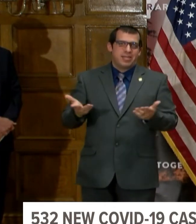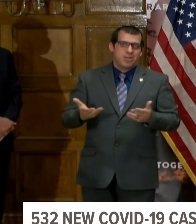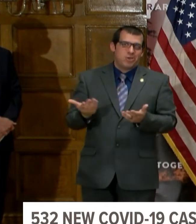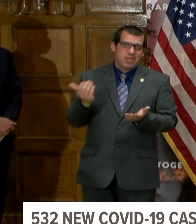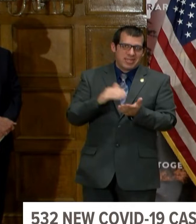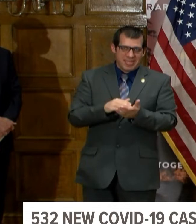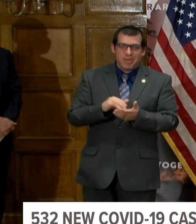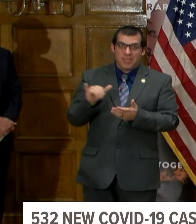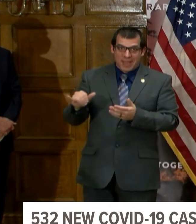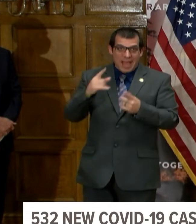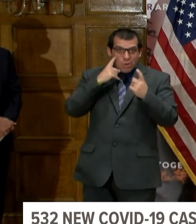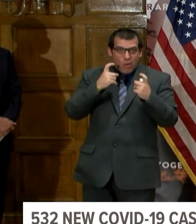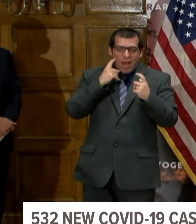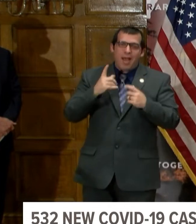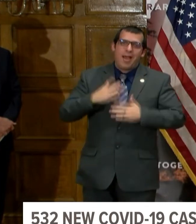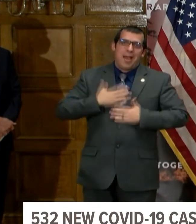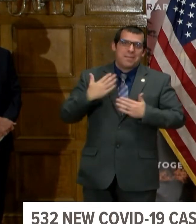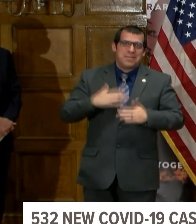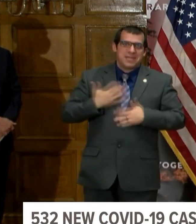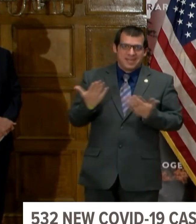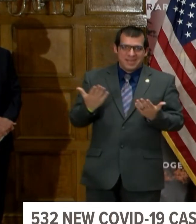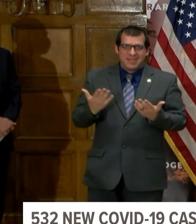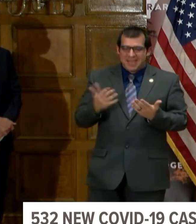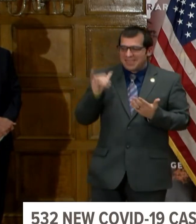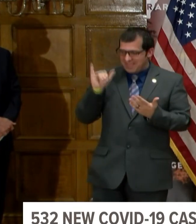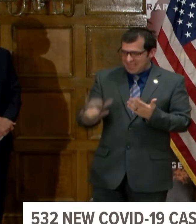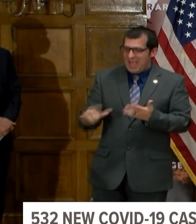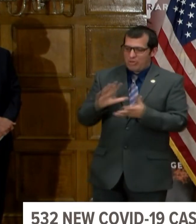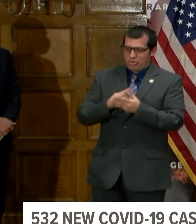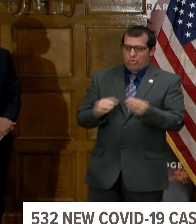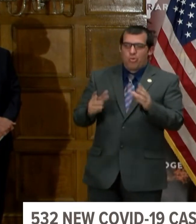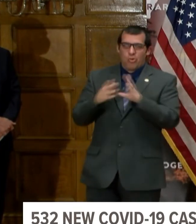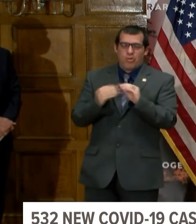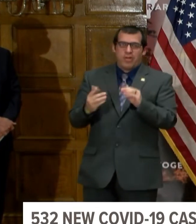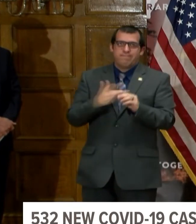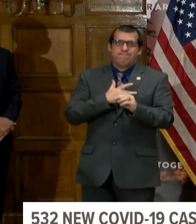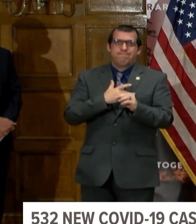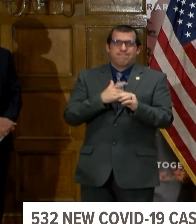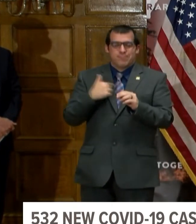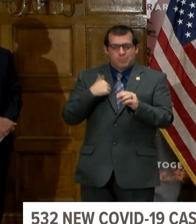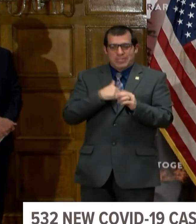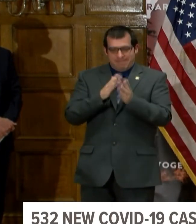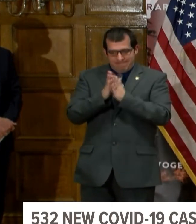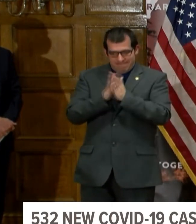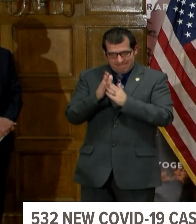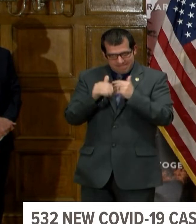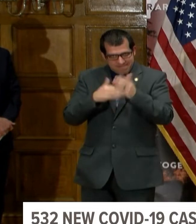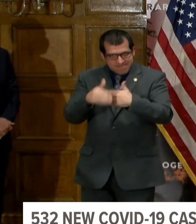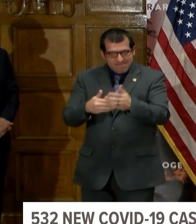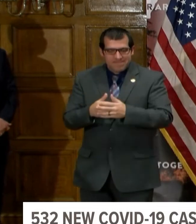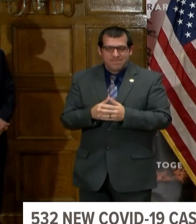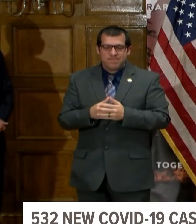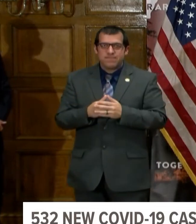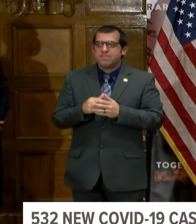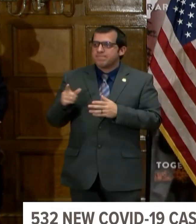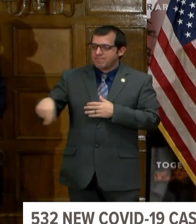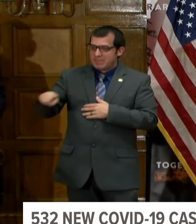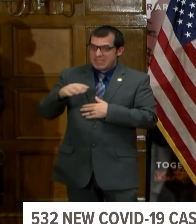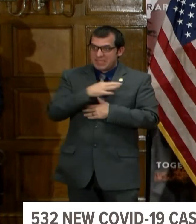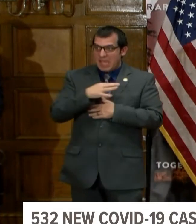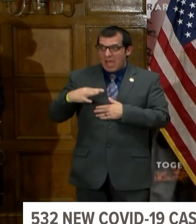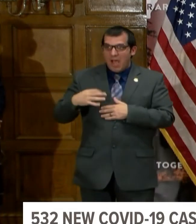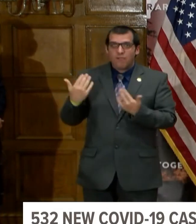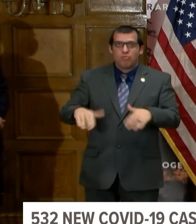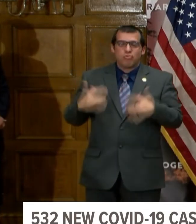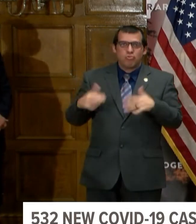So it was happy tears. And so those kind of stories are what keeps us going. And our staff has been very